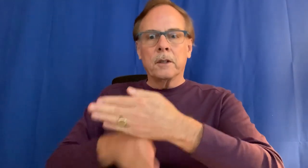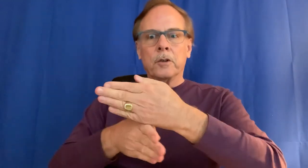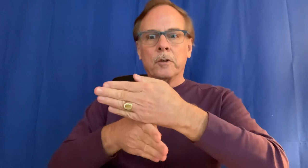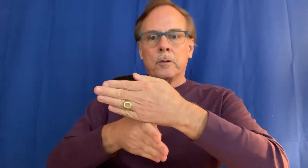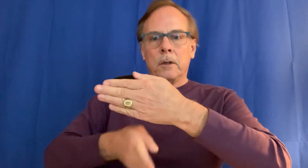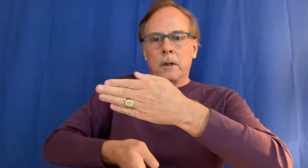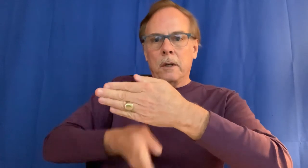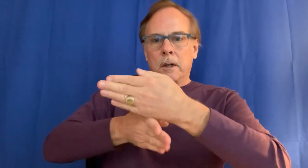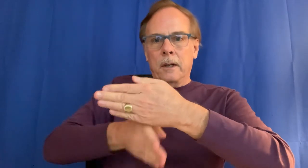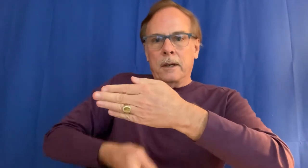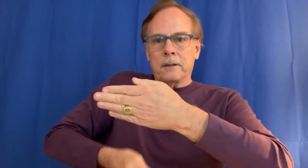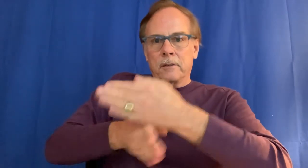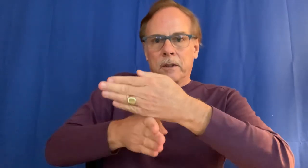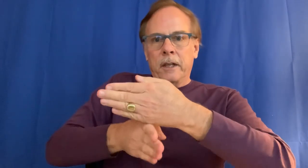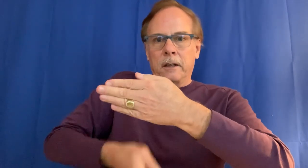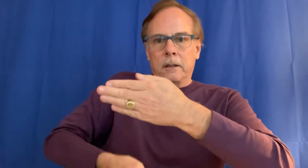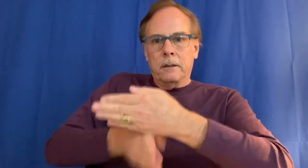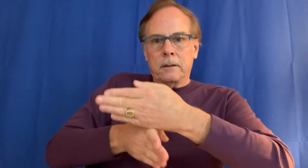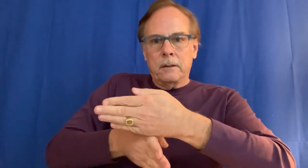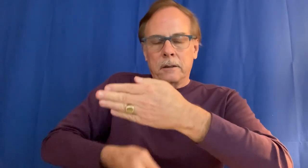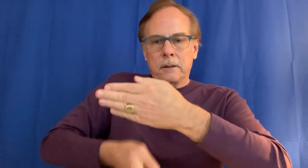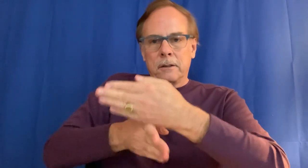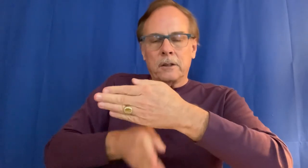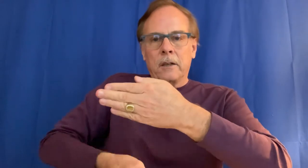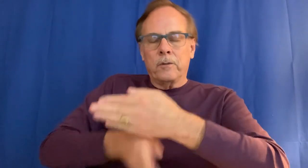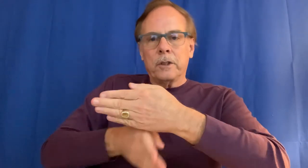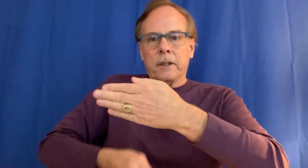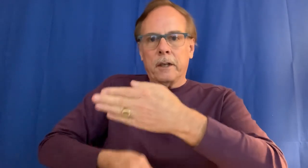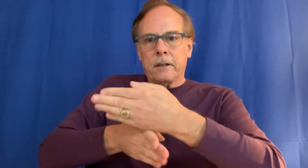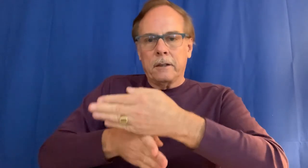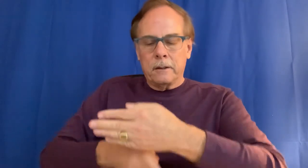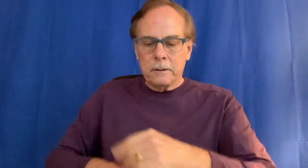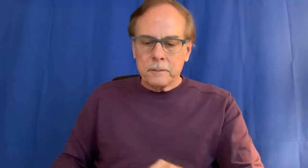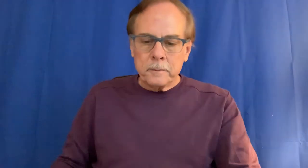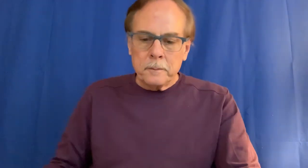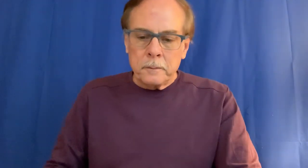you. And as if kicking, this is the sign to kick.